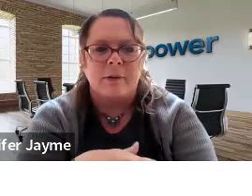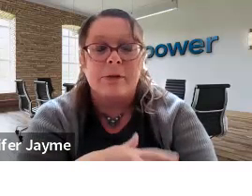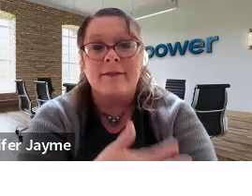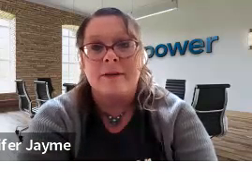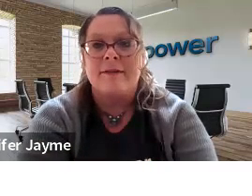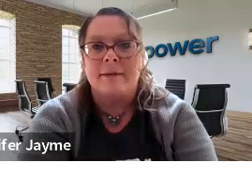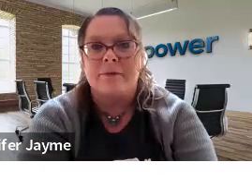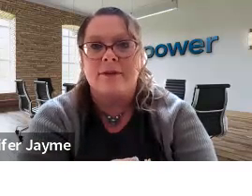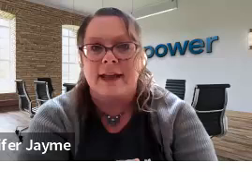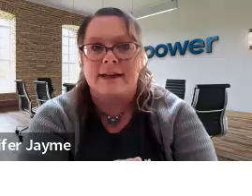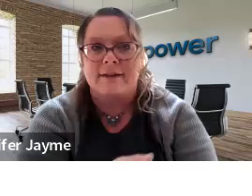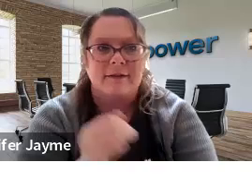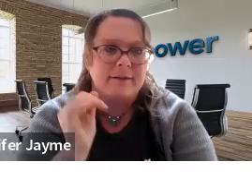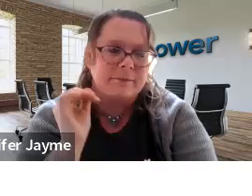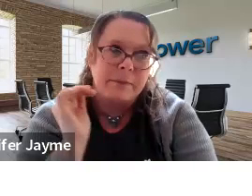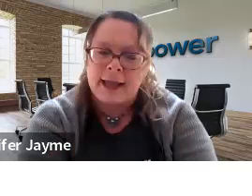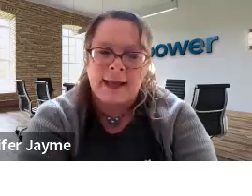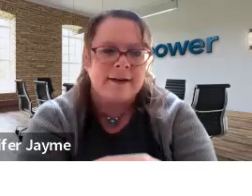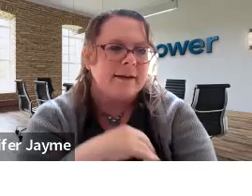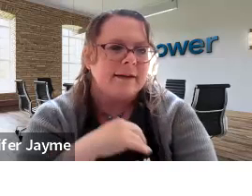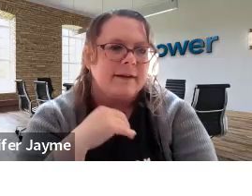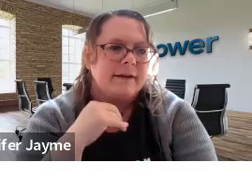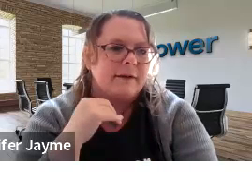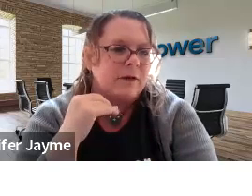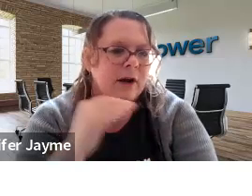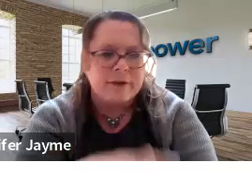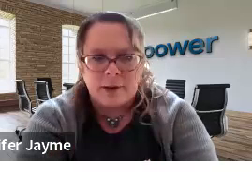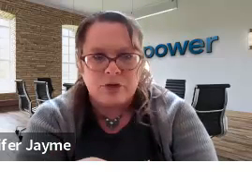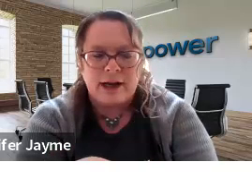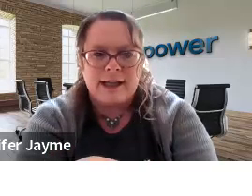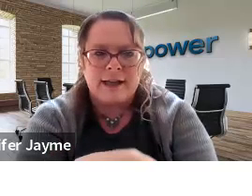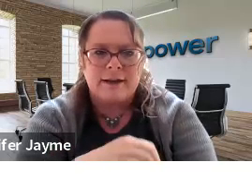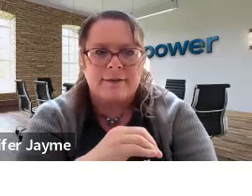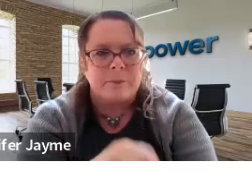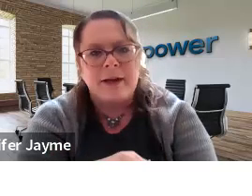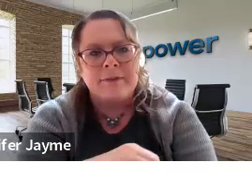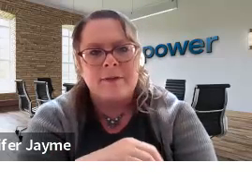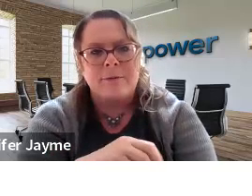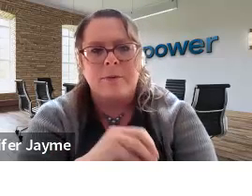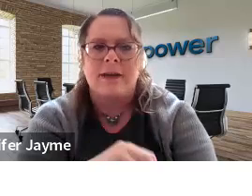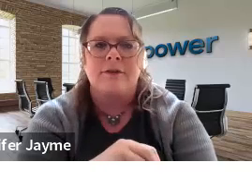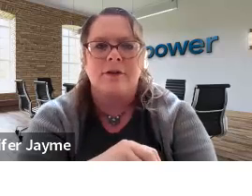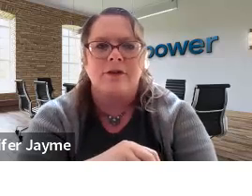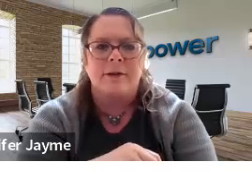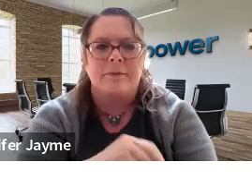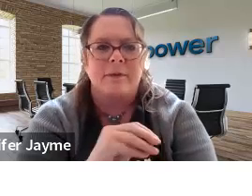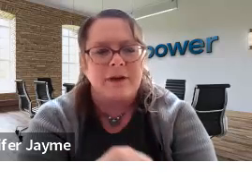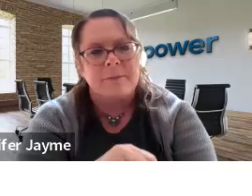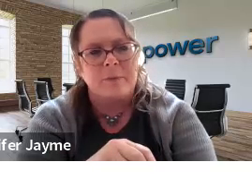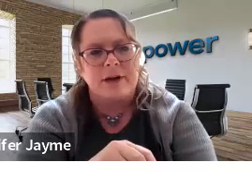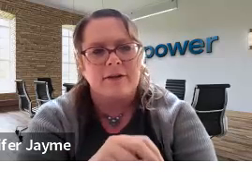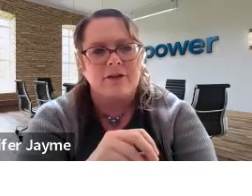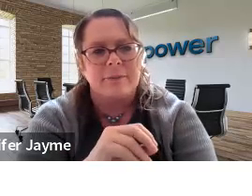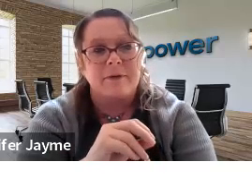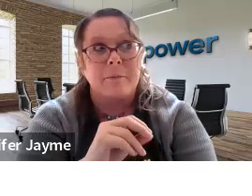with our placement team to get paid on-the-job training, sometimes in the form of internships,